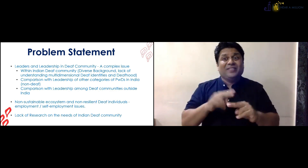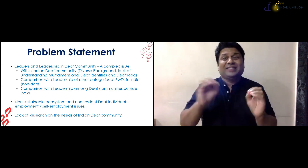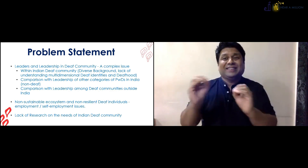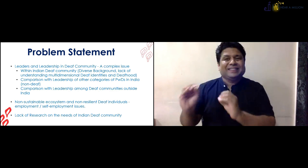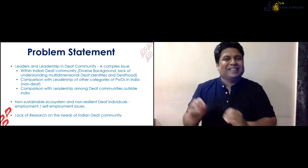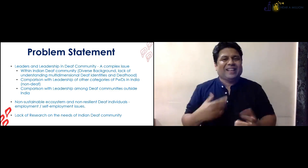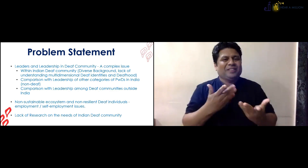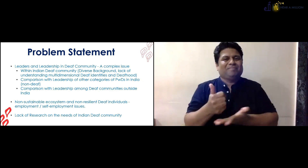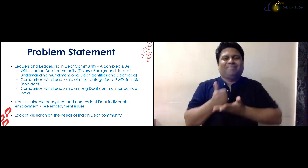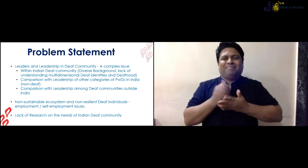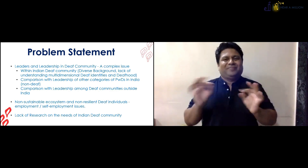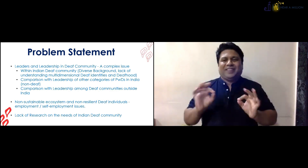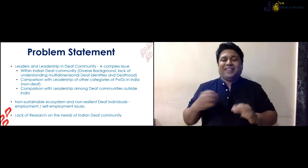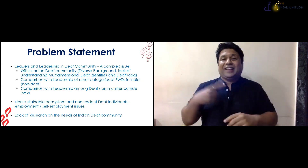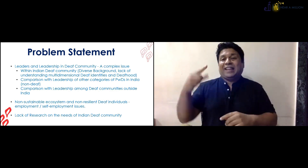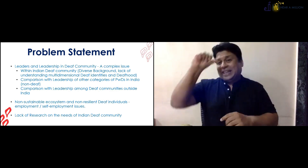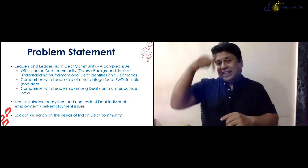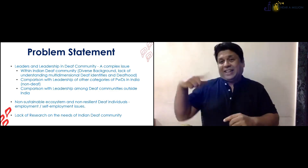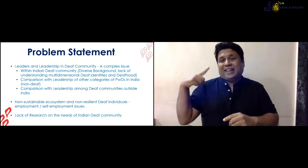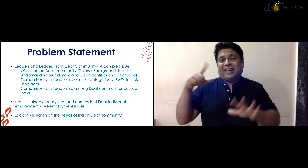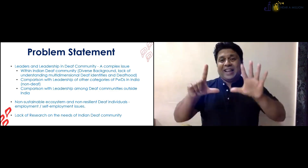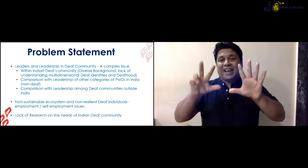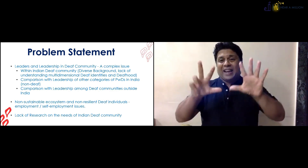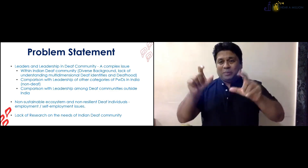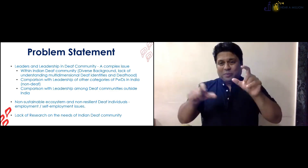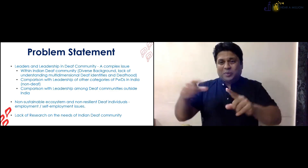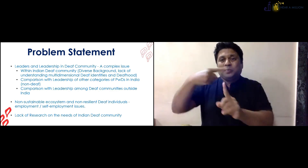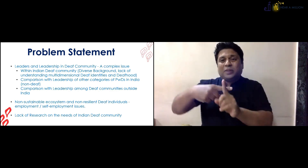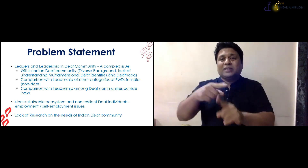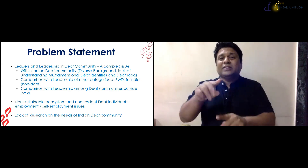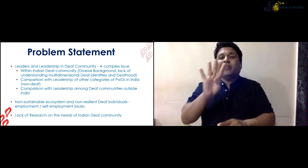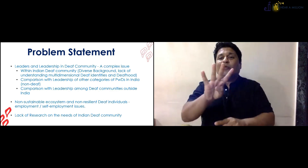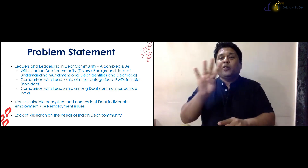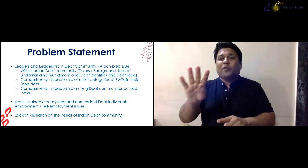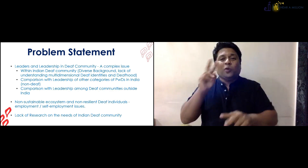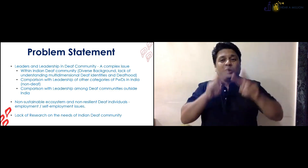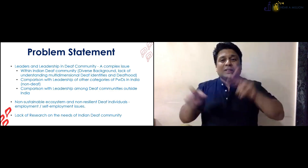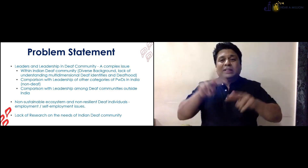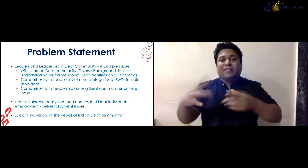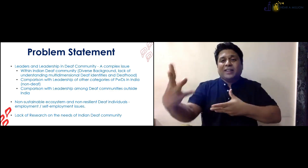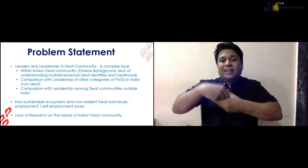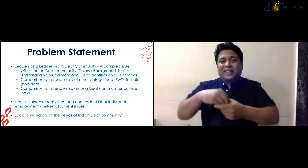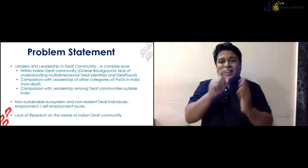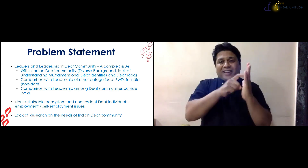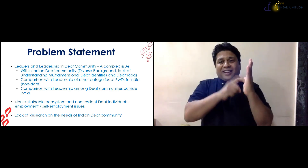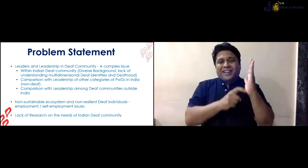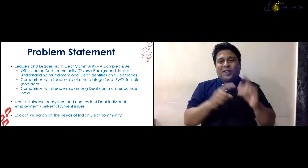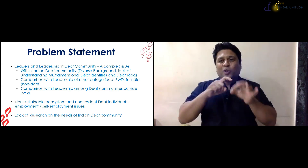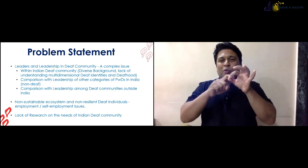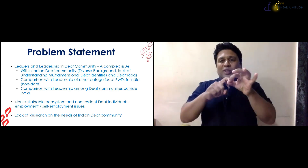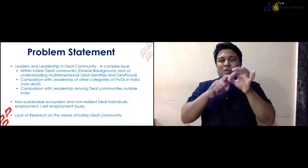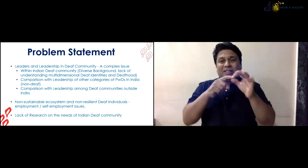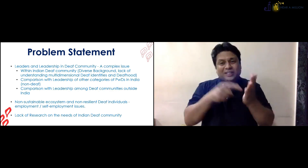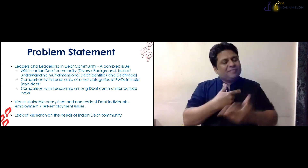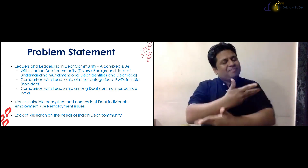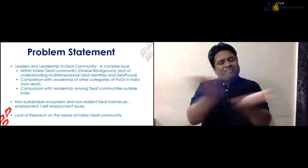Thank you so much that we were able to do it. Because if I did not have that kind of support, 8 leaders from India and 44 people